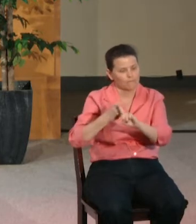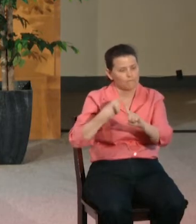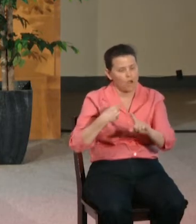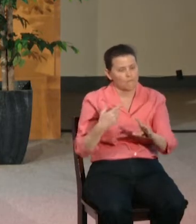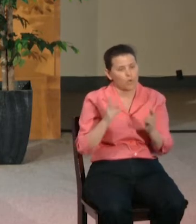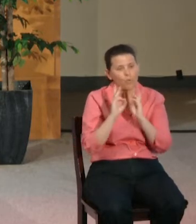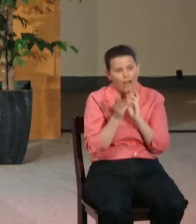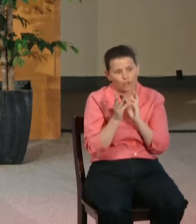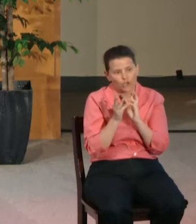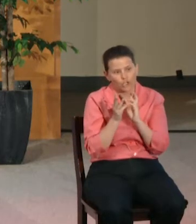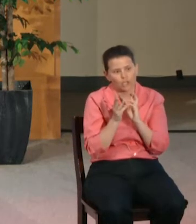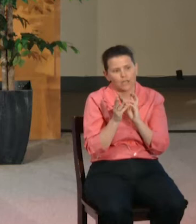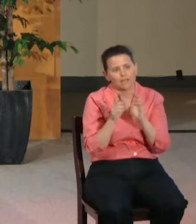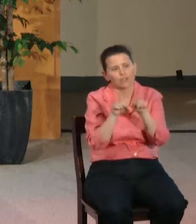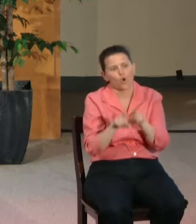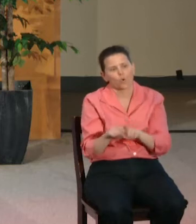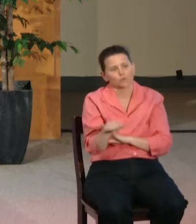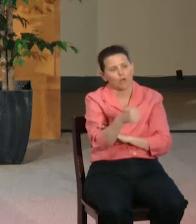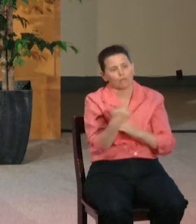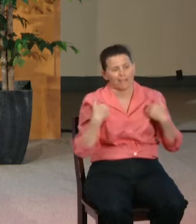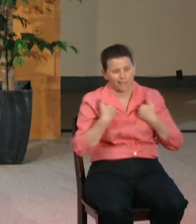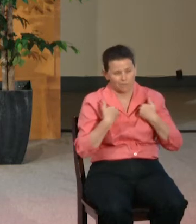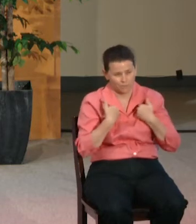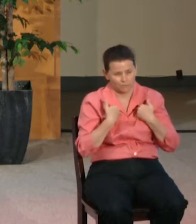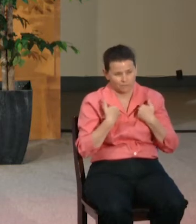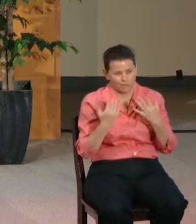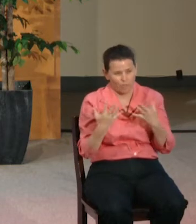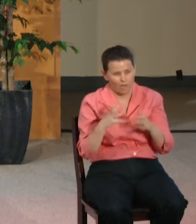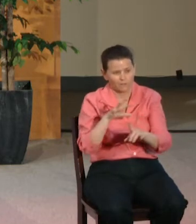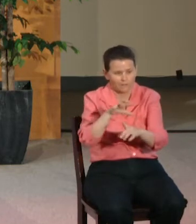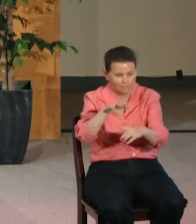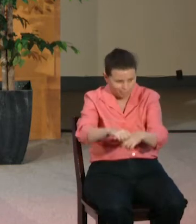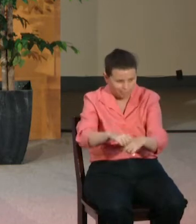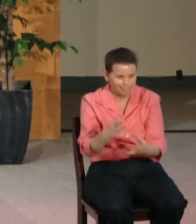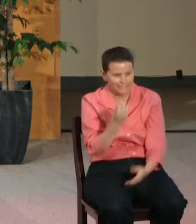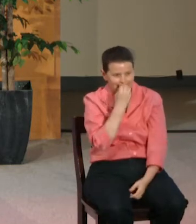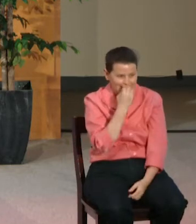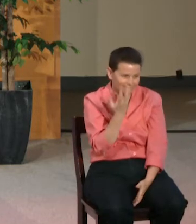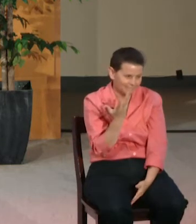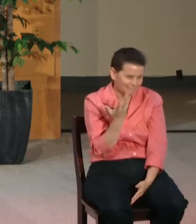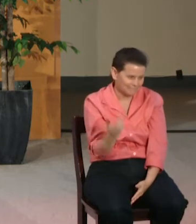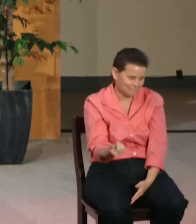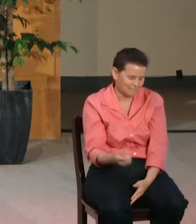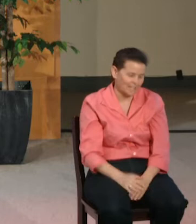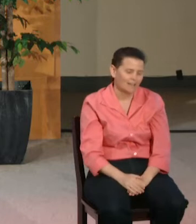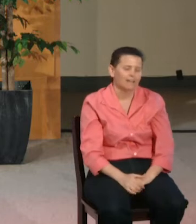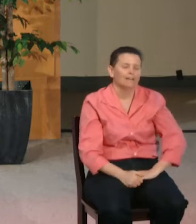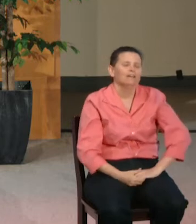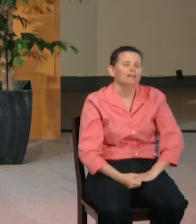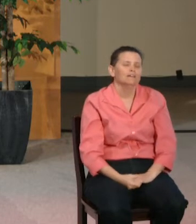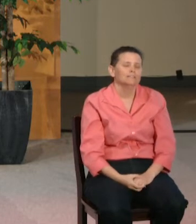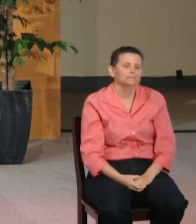but there's also predators that start coming around and things of this nature. So there's all kinds of ways that